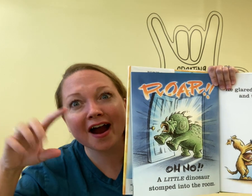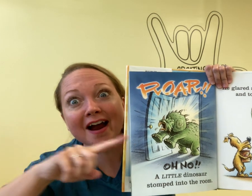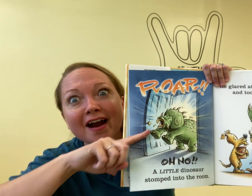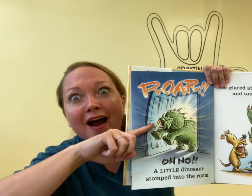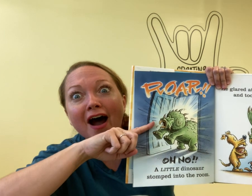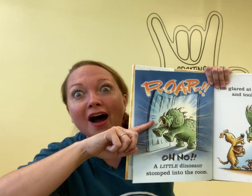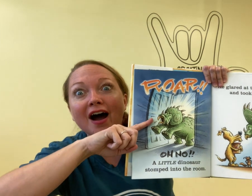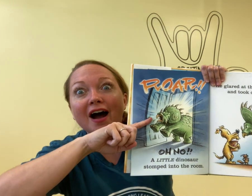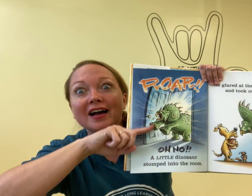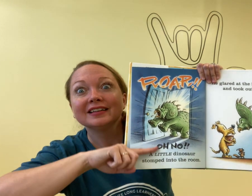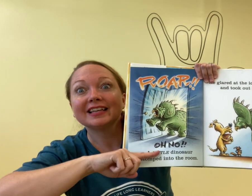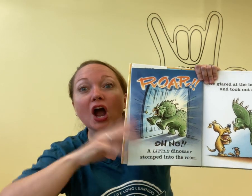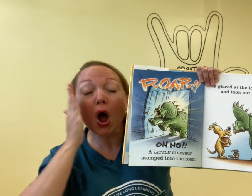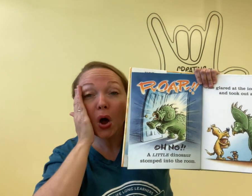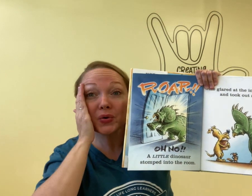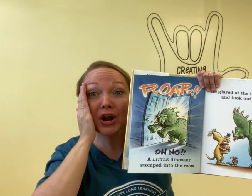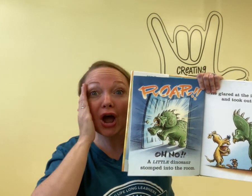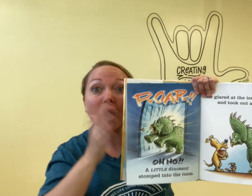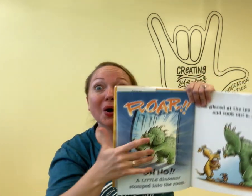Roar! Say, oh no!